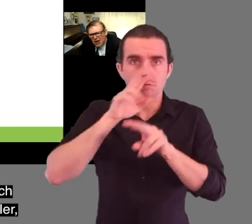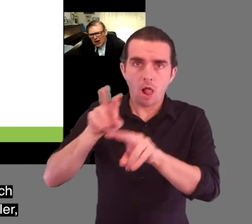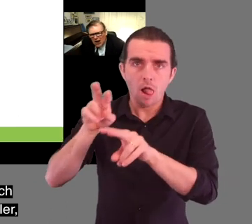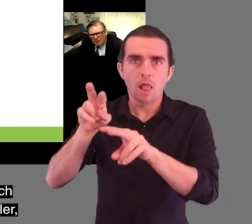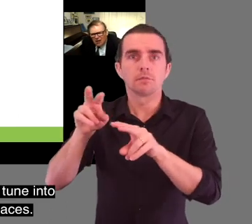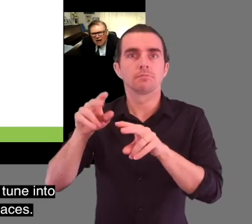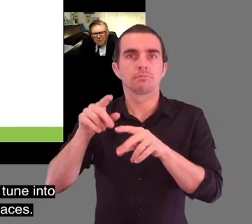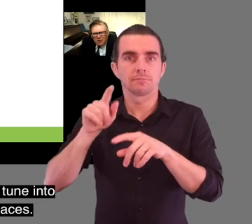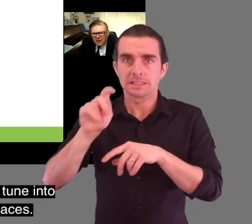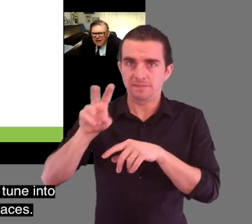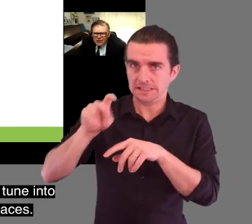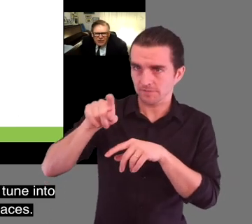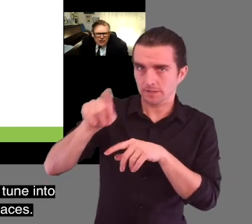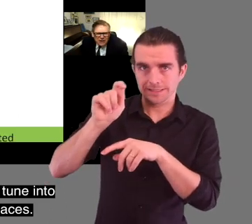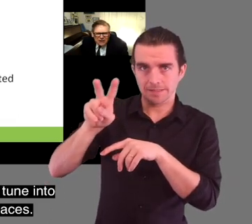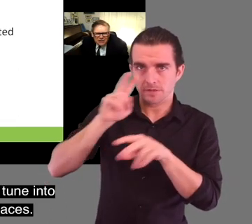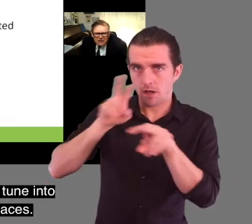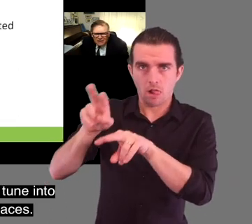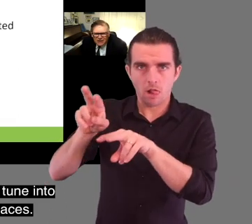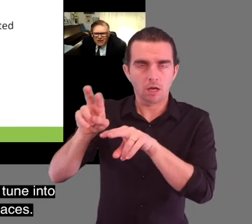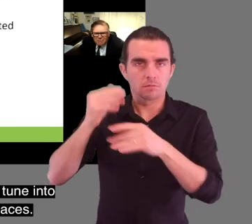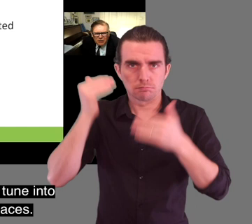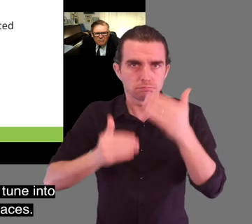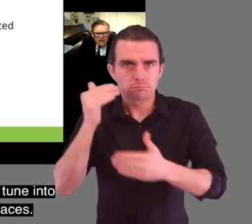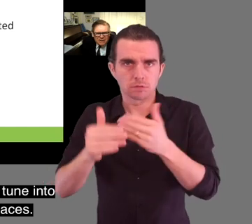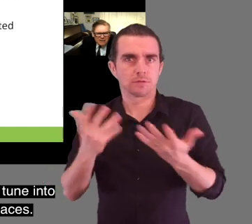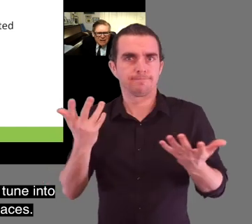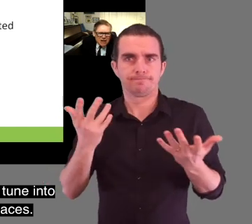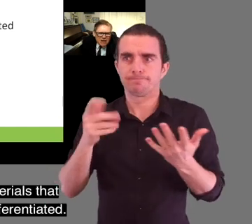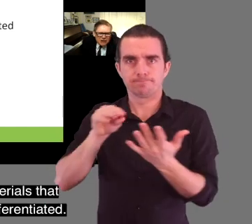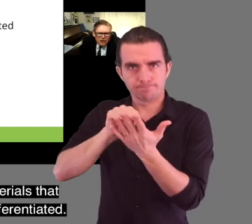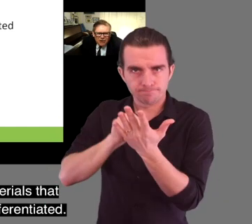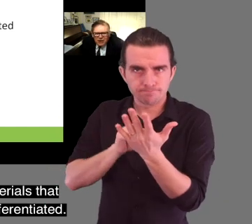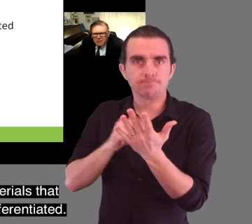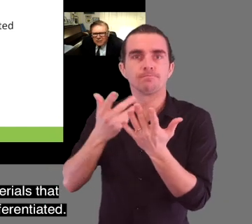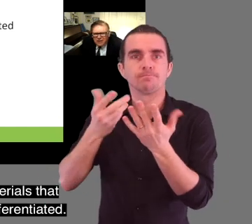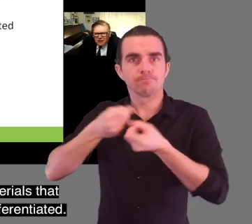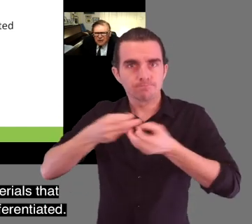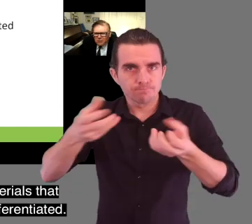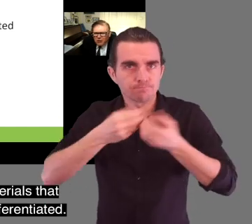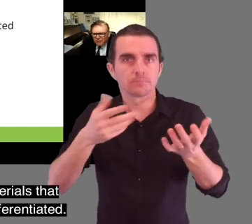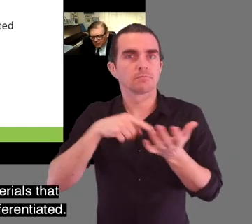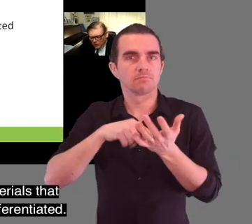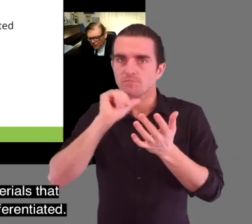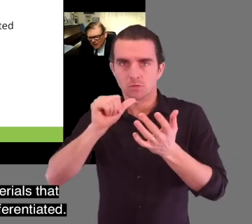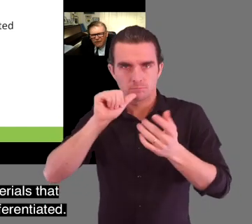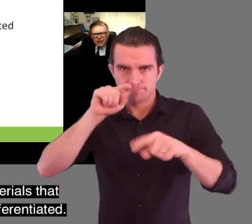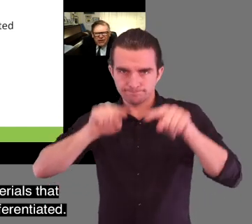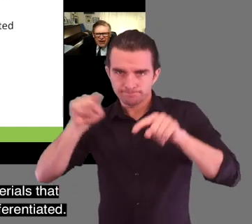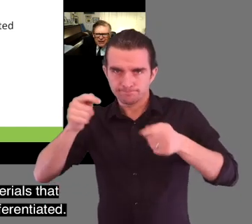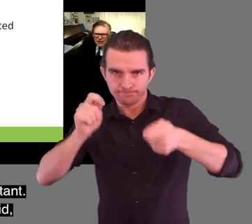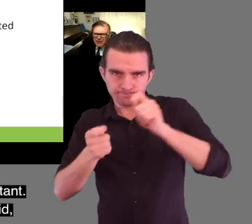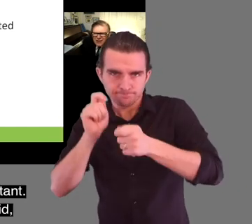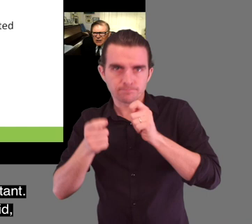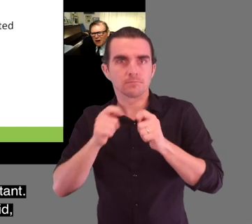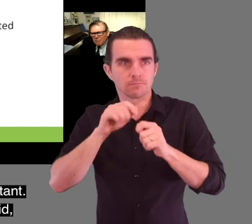a leveler. Everybody can actually tune into television in most places. The curriculum and materials that were offered were not